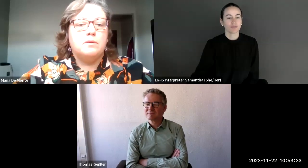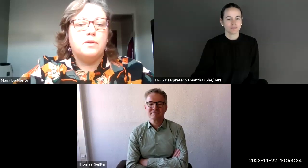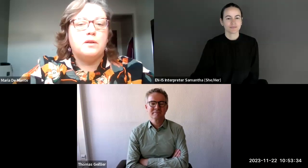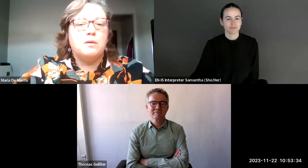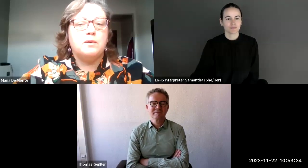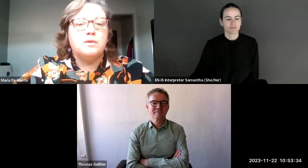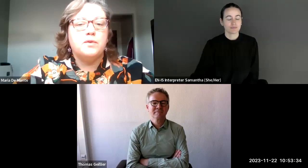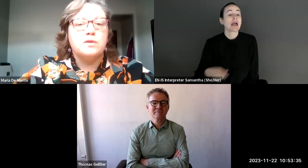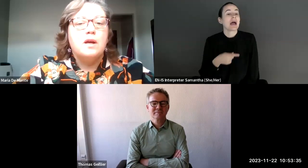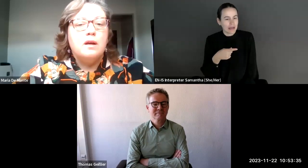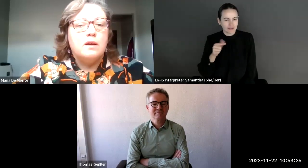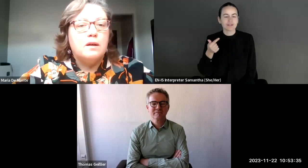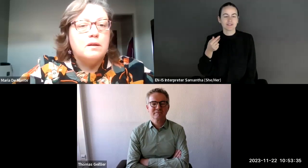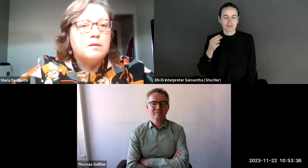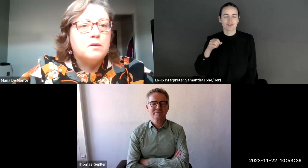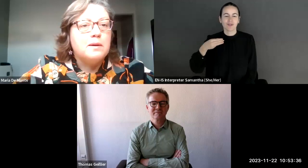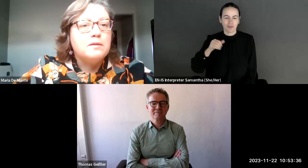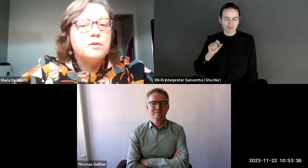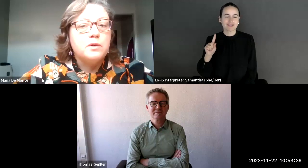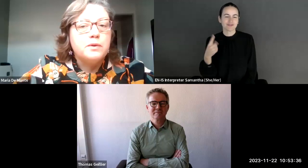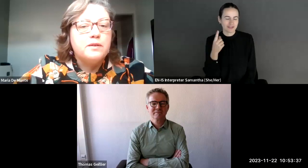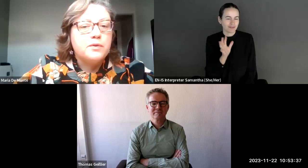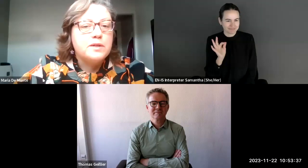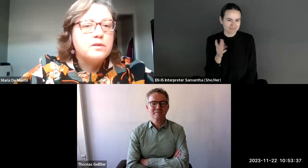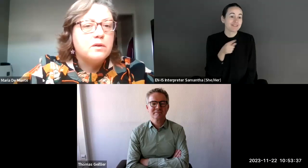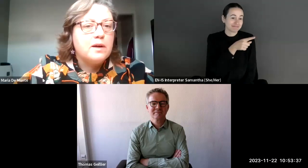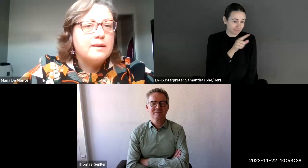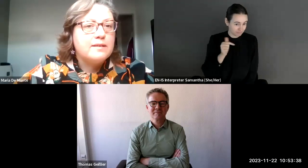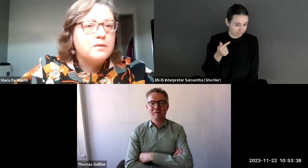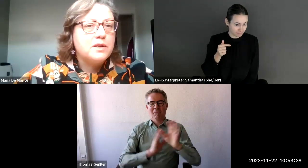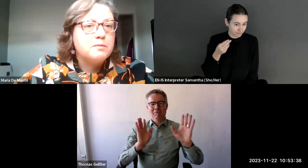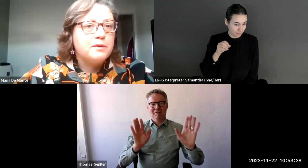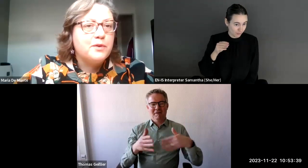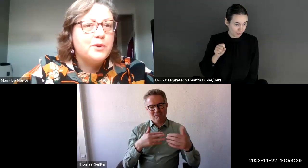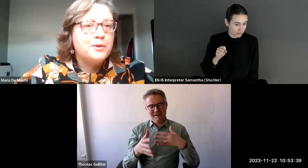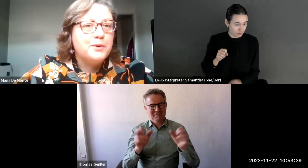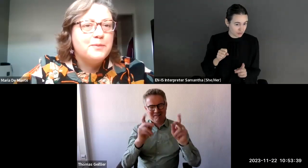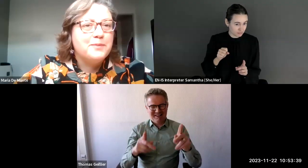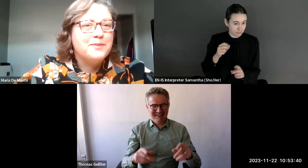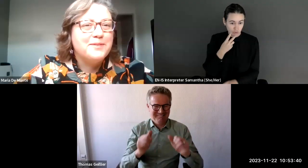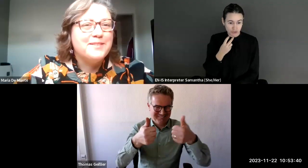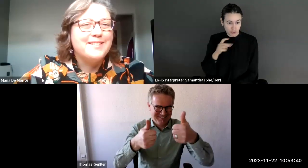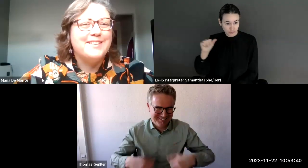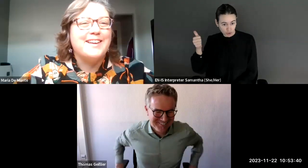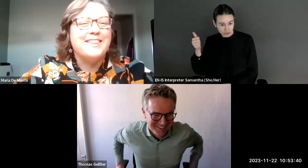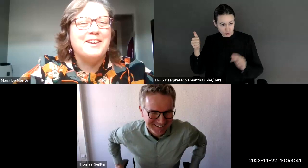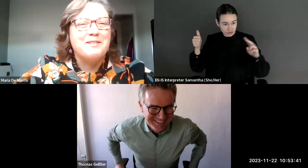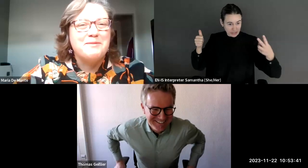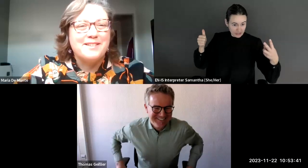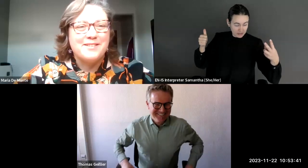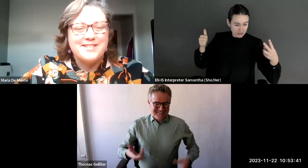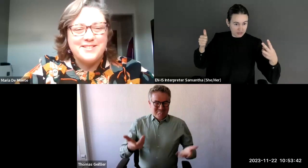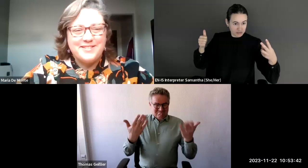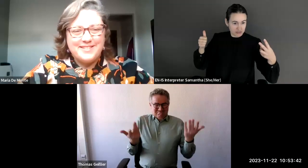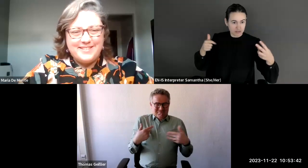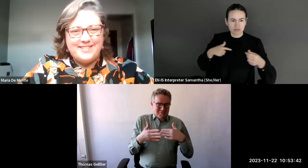Oh, you think Thomas was first. Thomas, do you agree if Krister asks his question before you do? Yeah, Okay, yeah, thank it's you very fine.